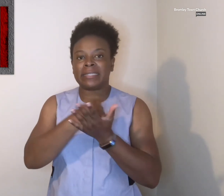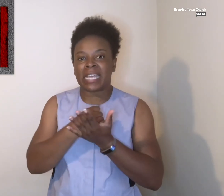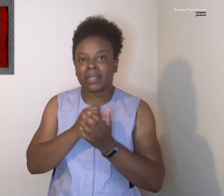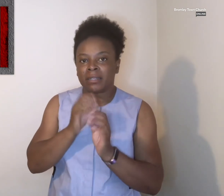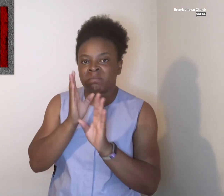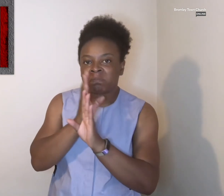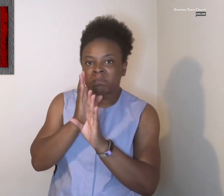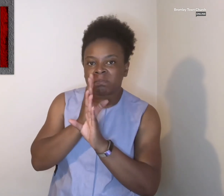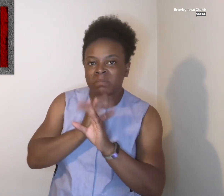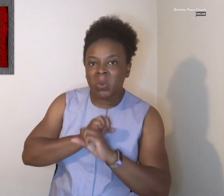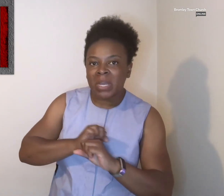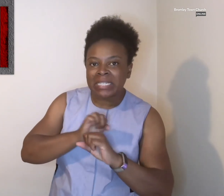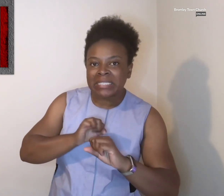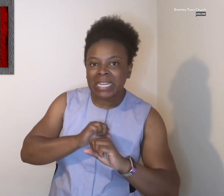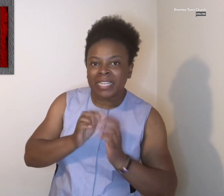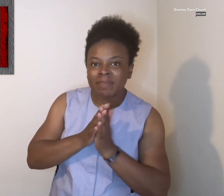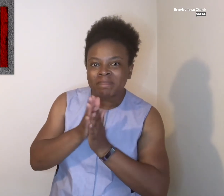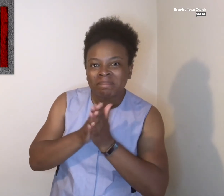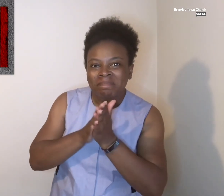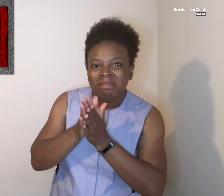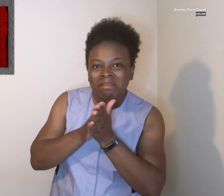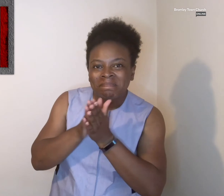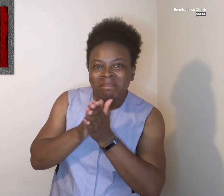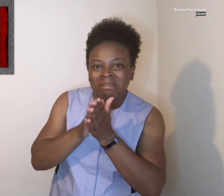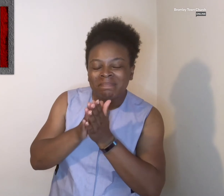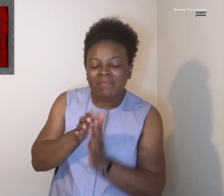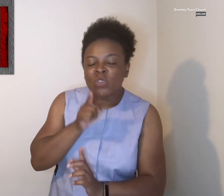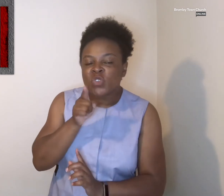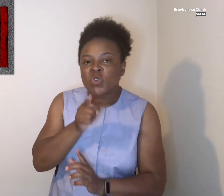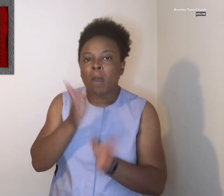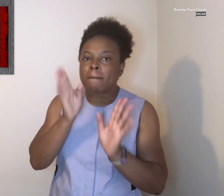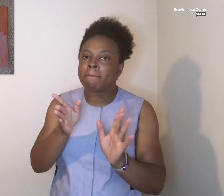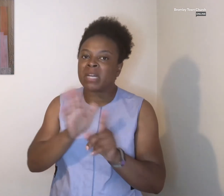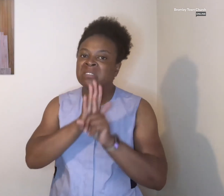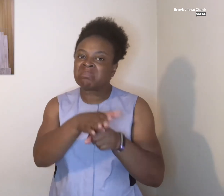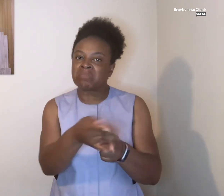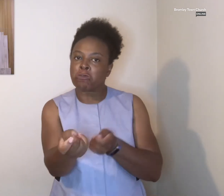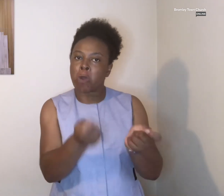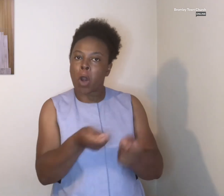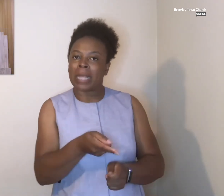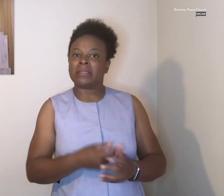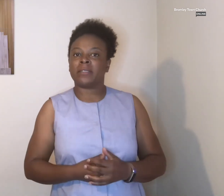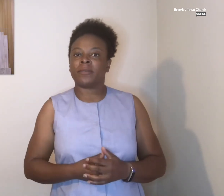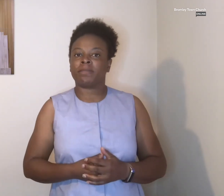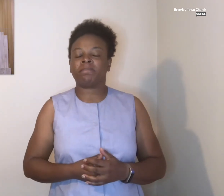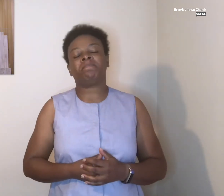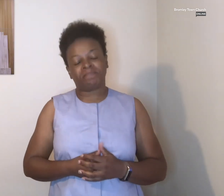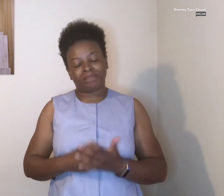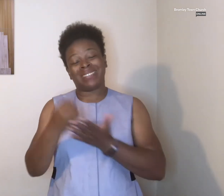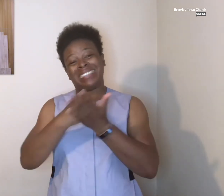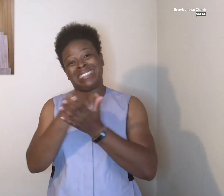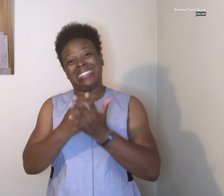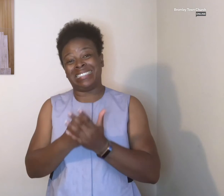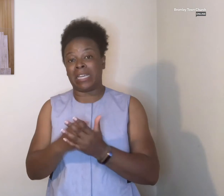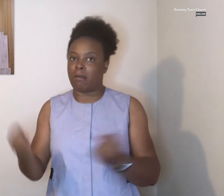at your door. It desires to have you, but you must rule over it." Sin has a power, and that power has